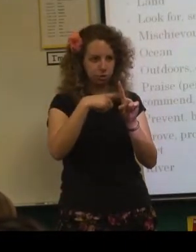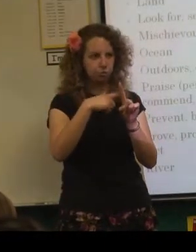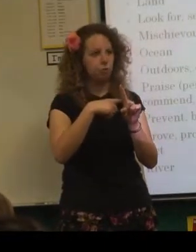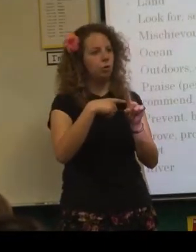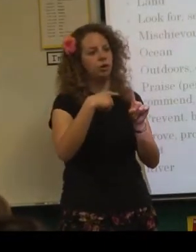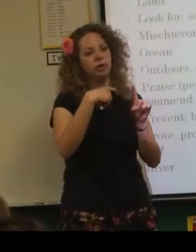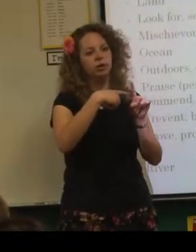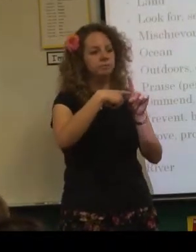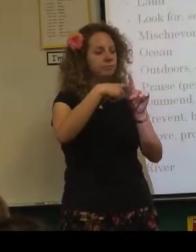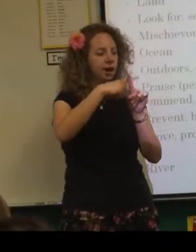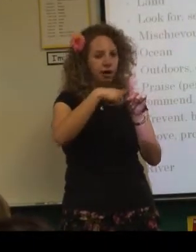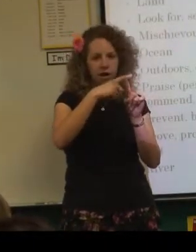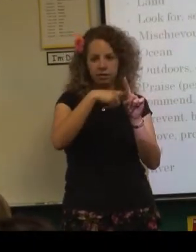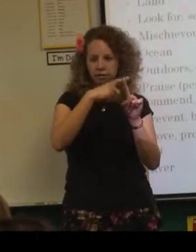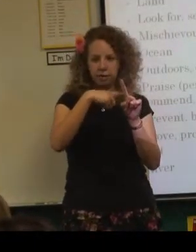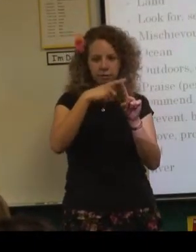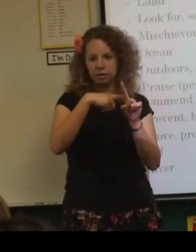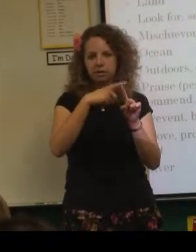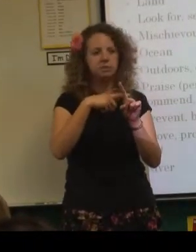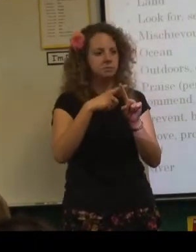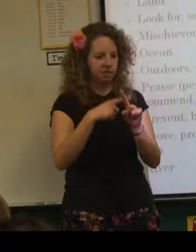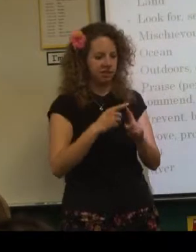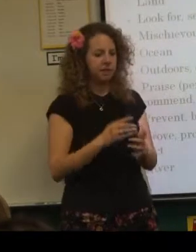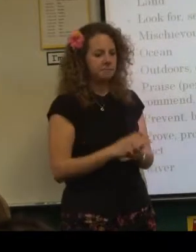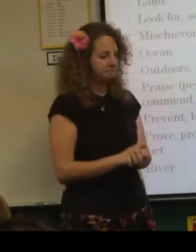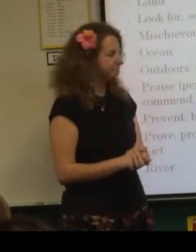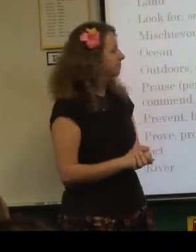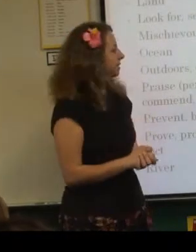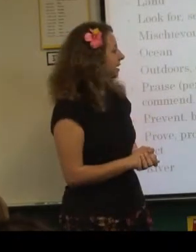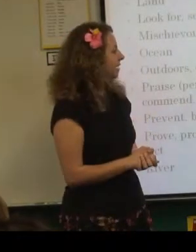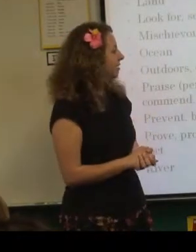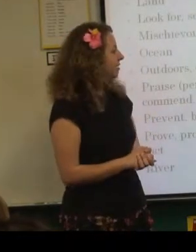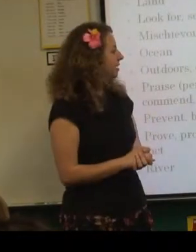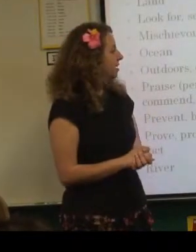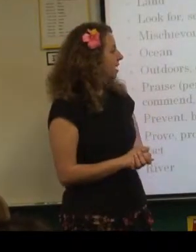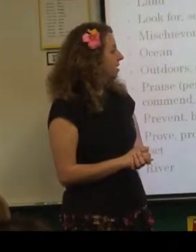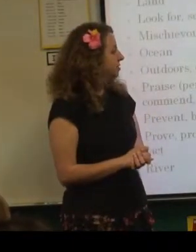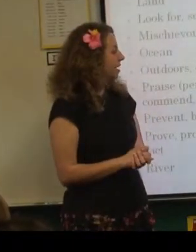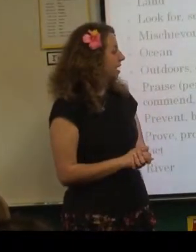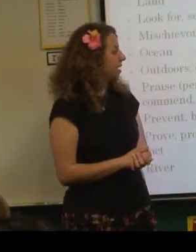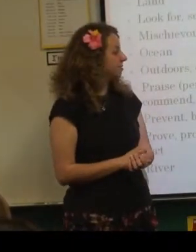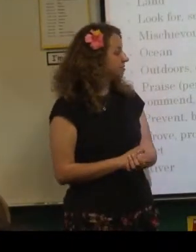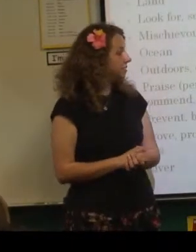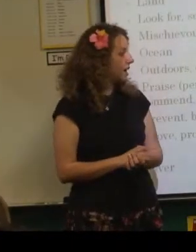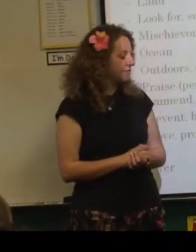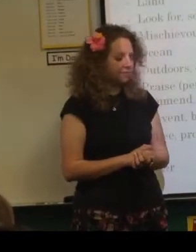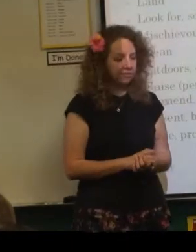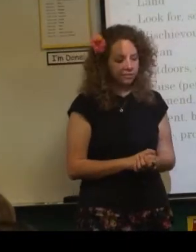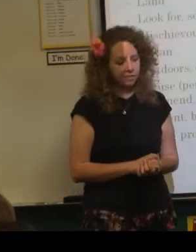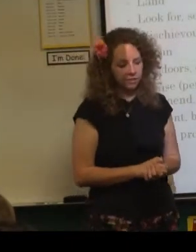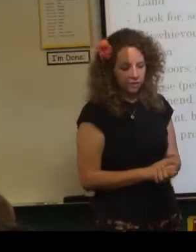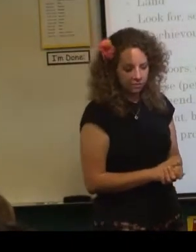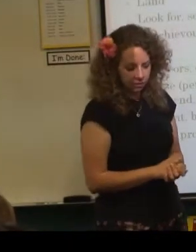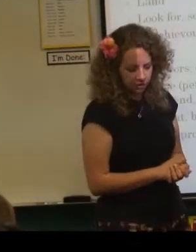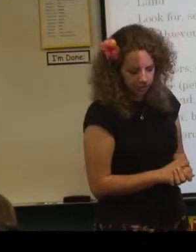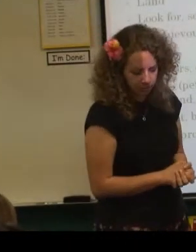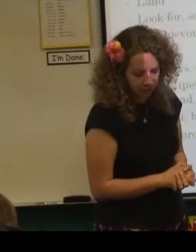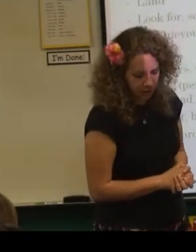room or how hot the liquid is, something like that. Okay? Then you have tough. For this one, they